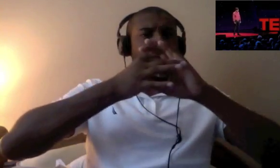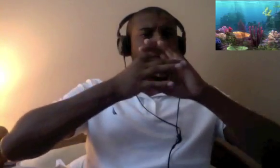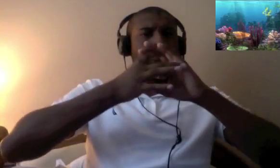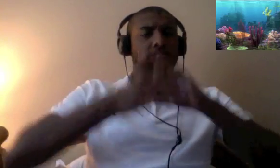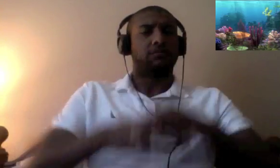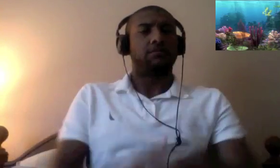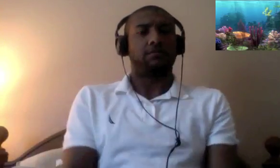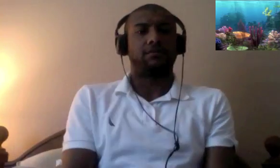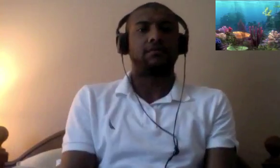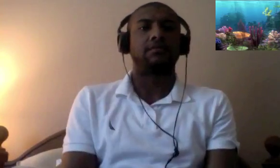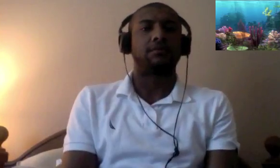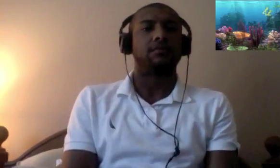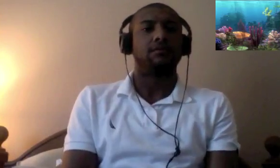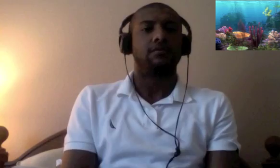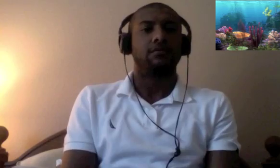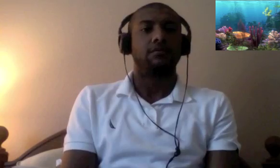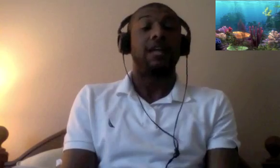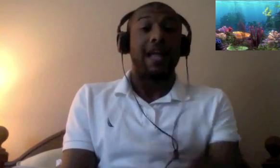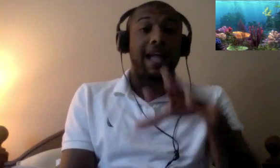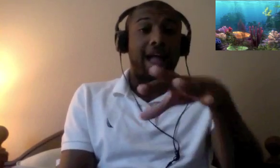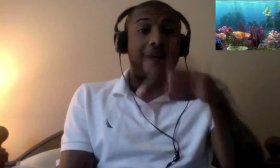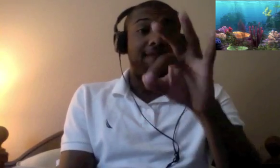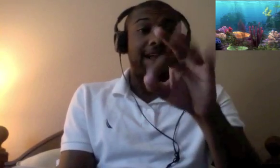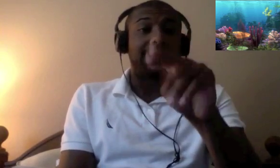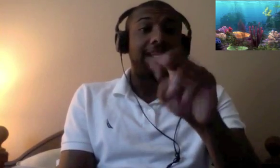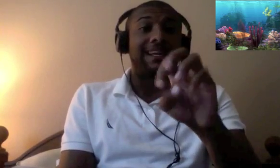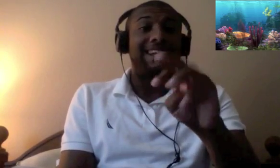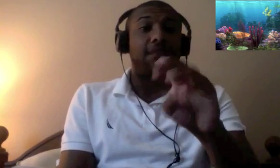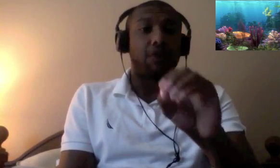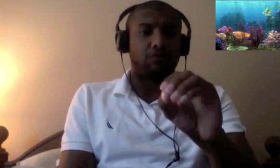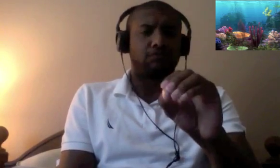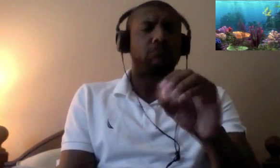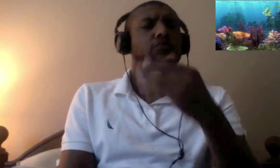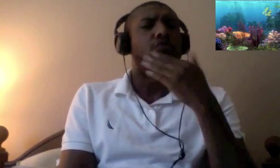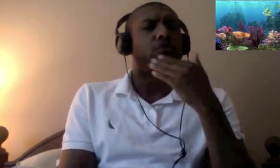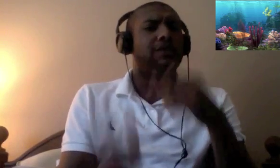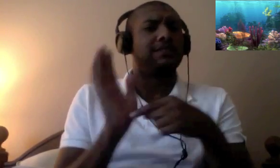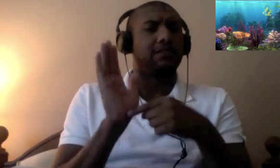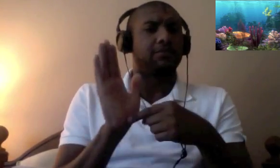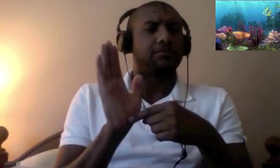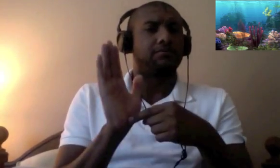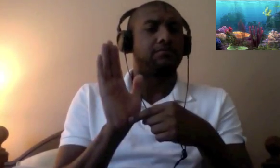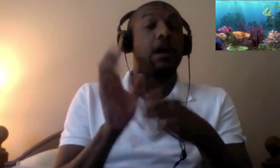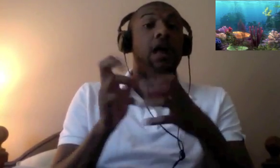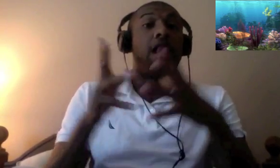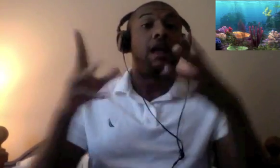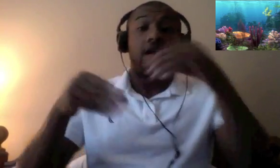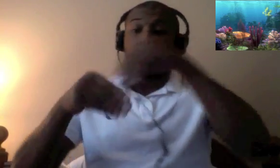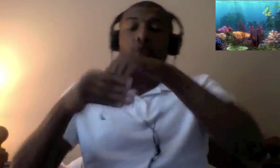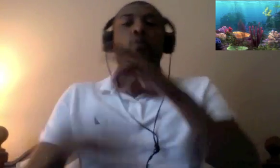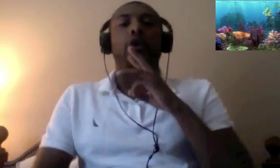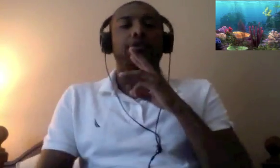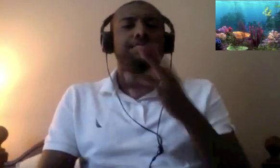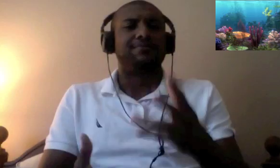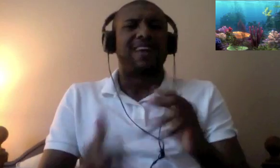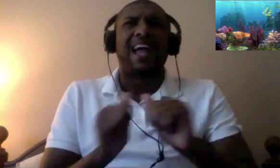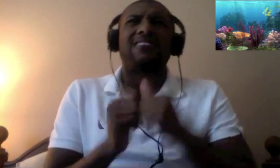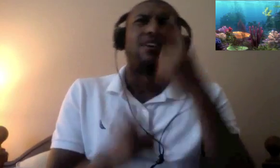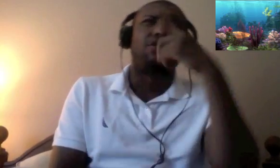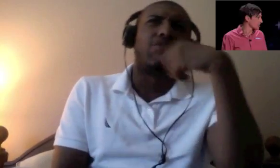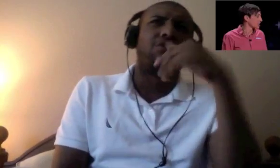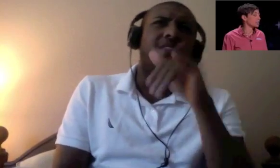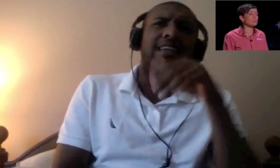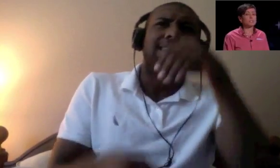recognizable. Finding Nemo is an excellent example of this. A major portion of the movie takes place underwater. But how do you make it look